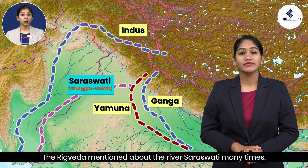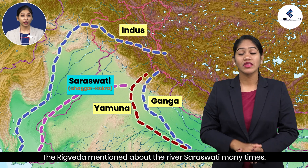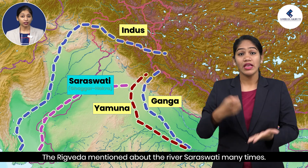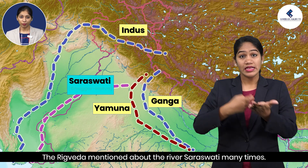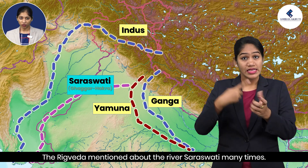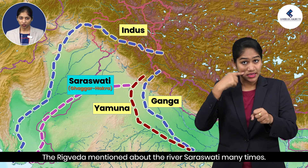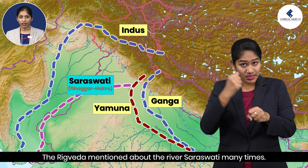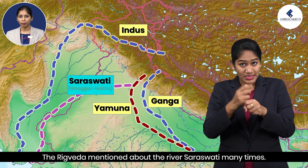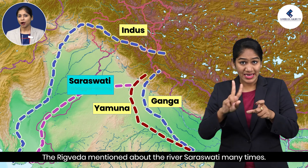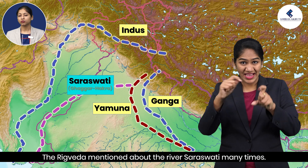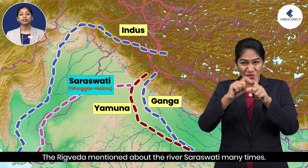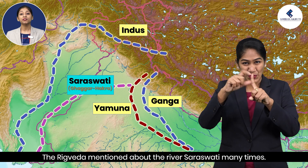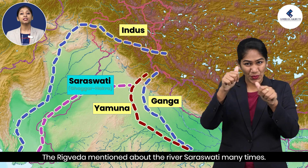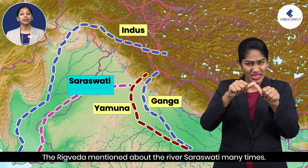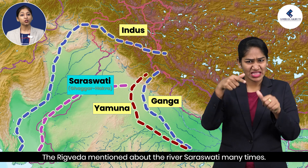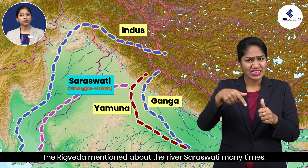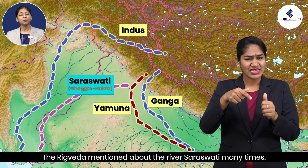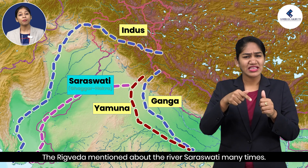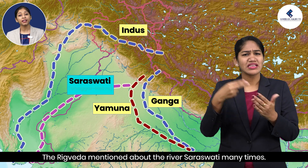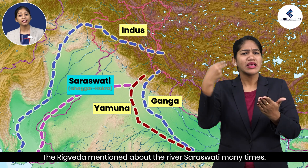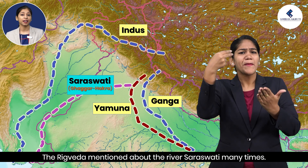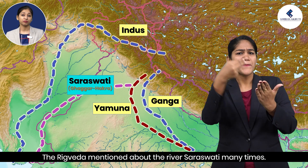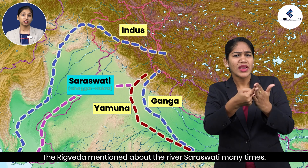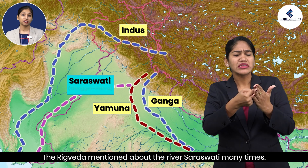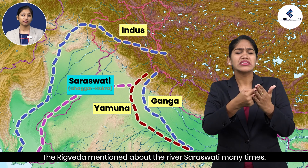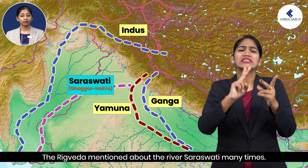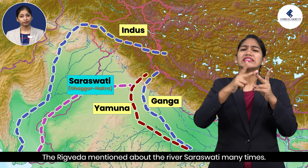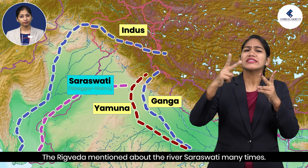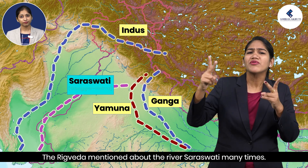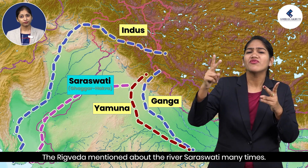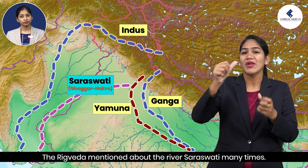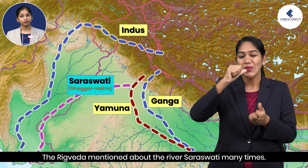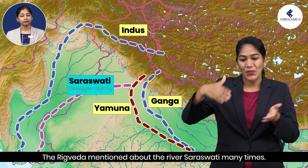The Rig Veda mentioned about the river Saraswati many times.